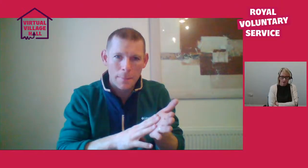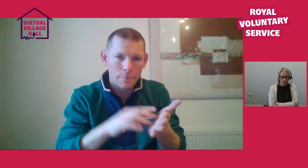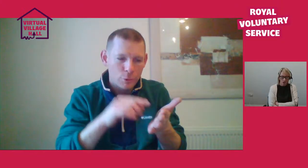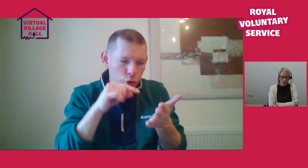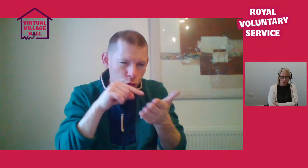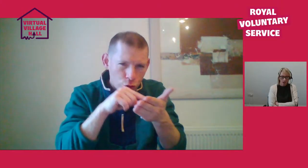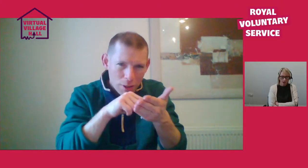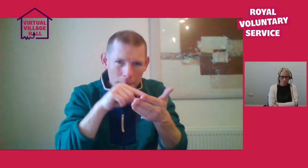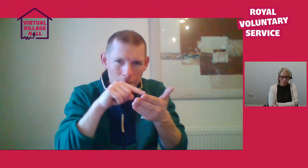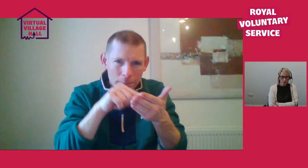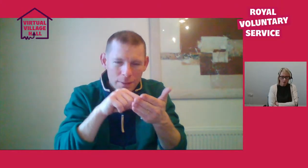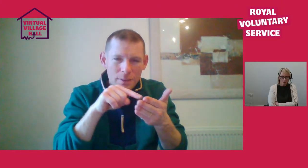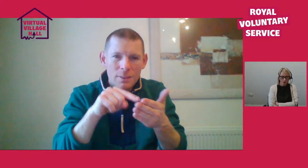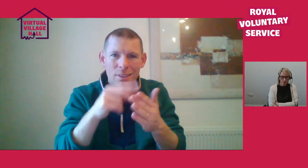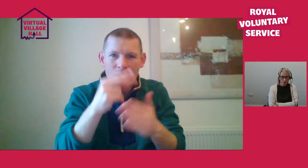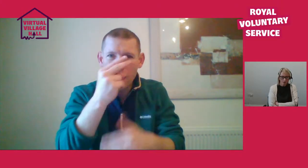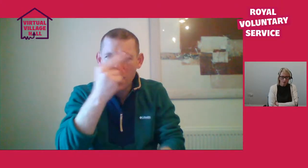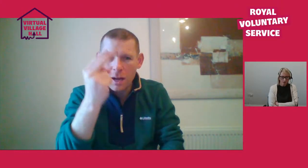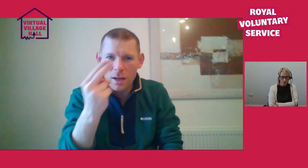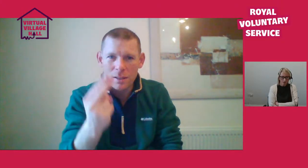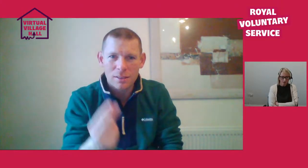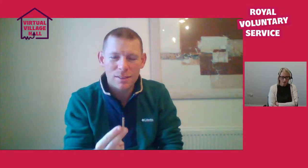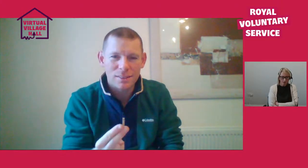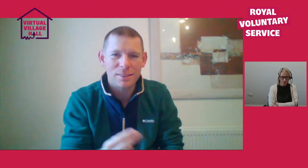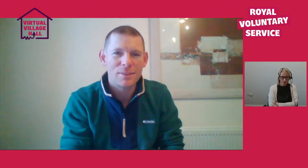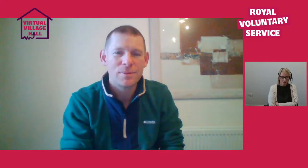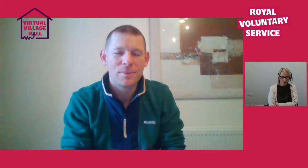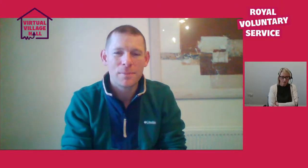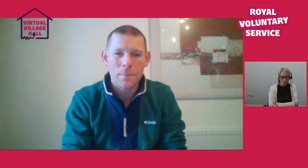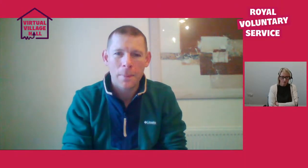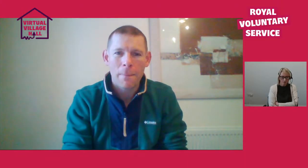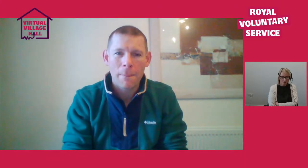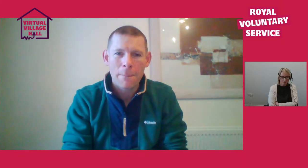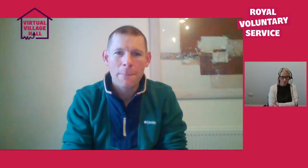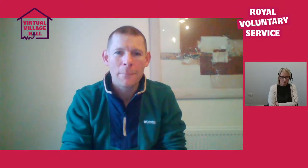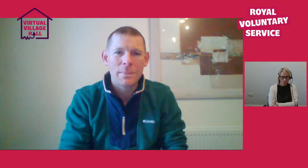And then gem art.